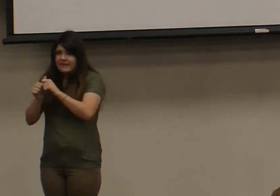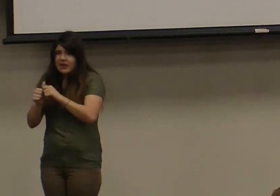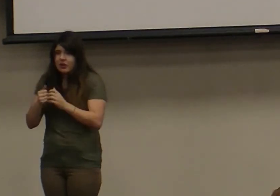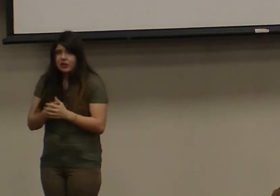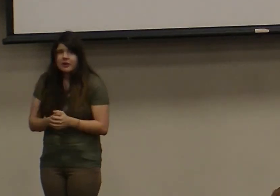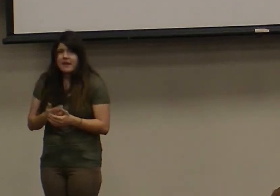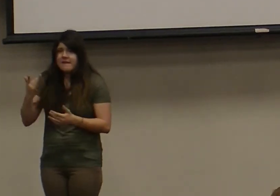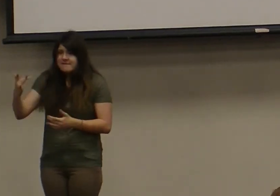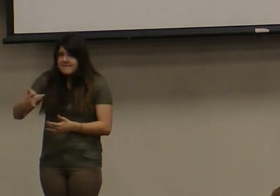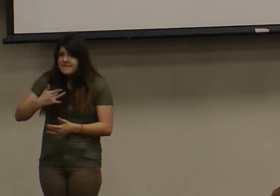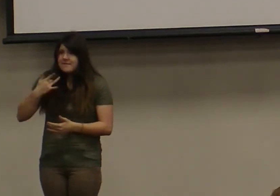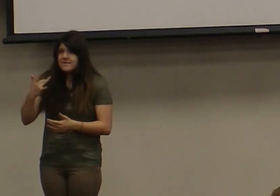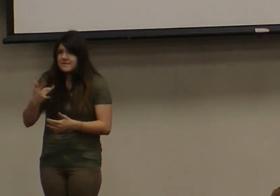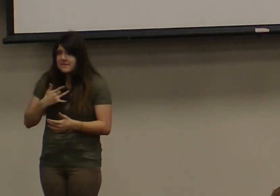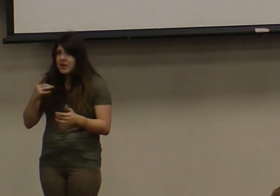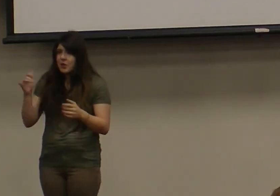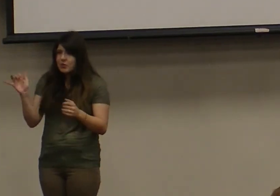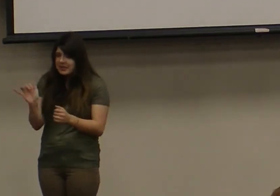Feel with the finger.